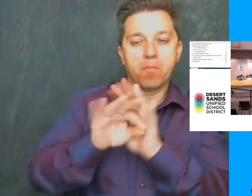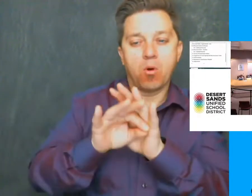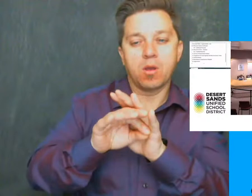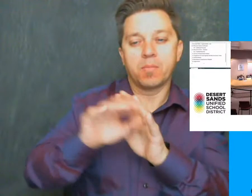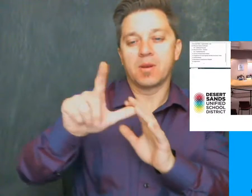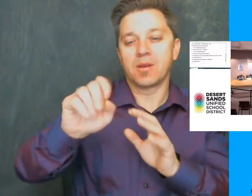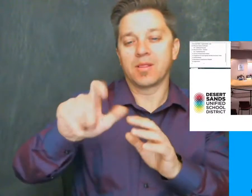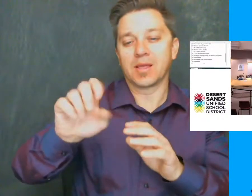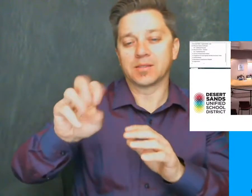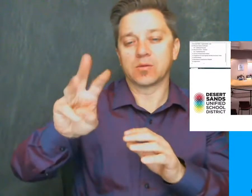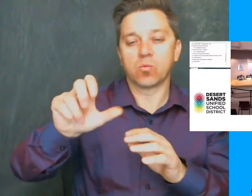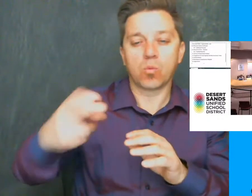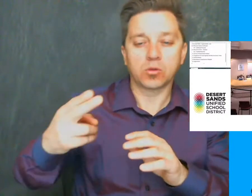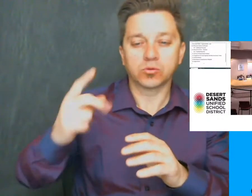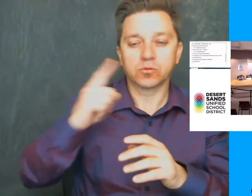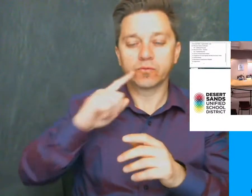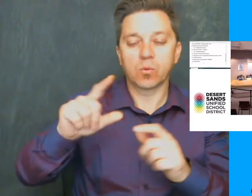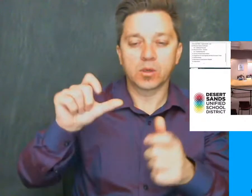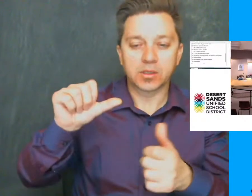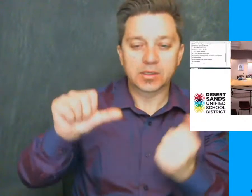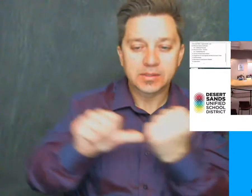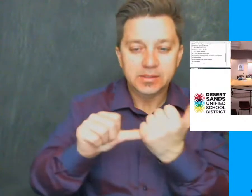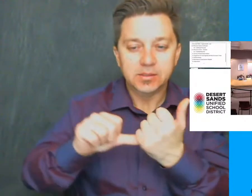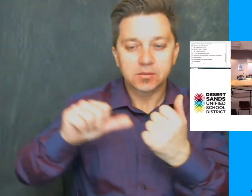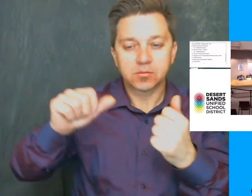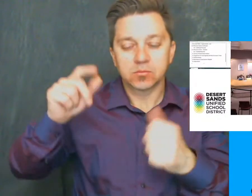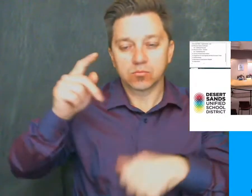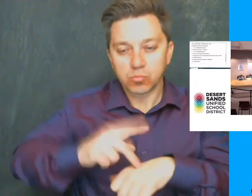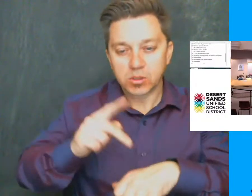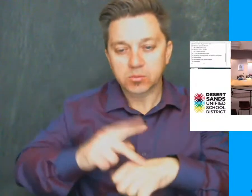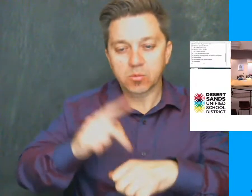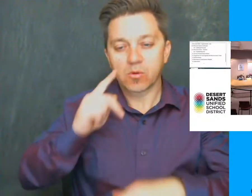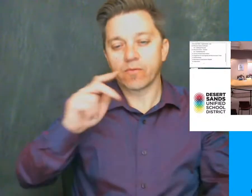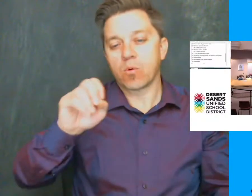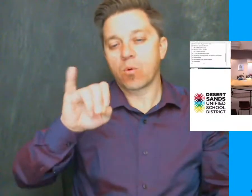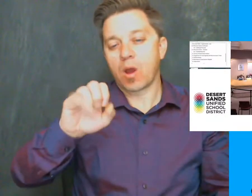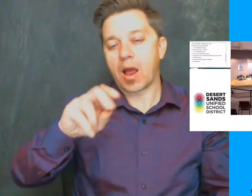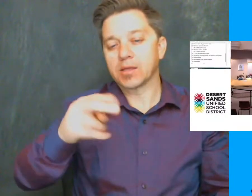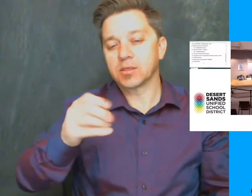Wells to the position of assistant principal at Eisenhower Community Education Center.